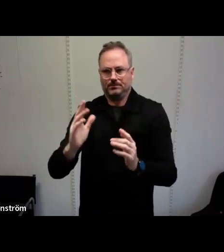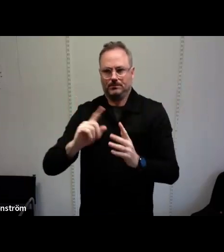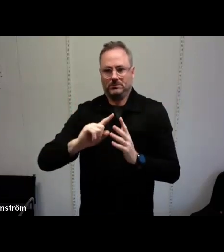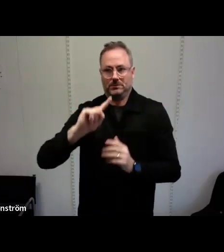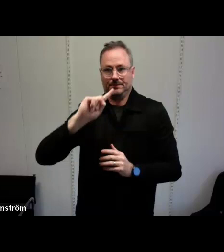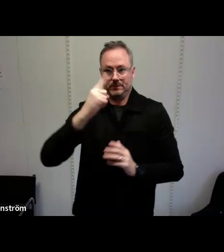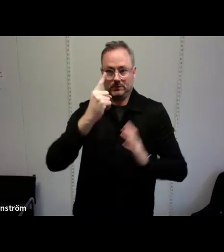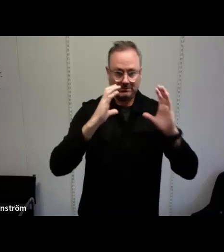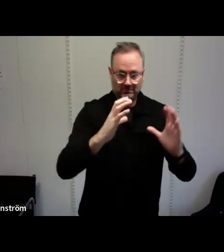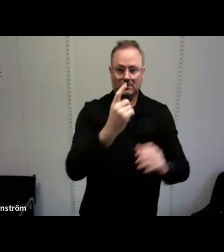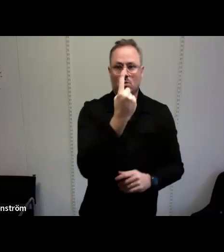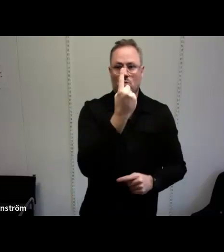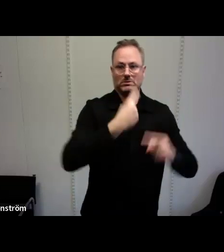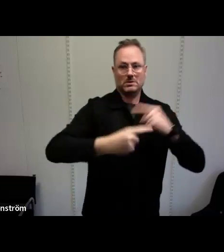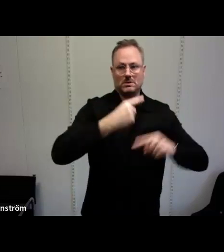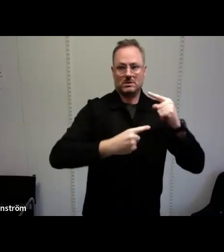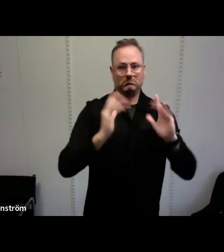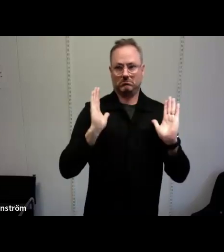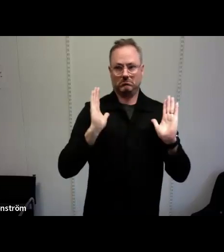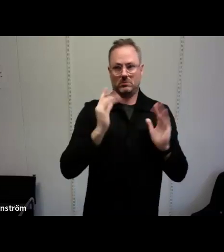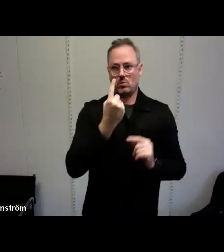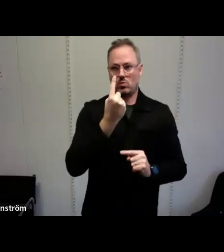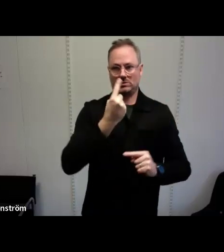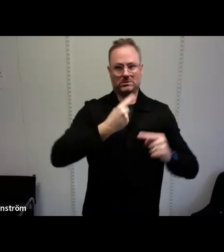SRT, but there are